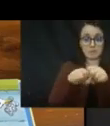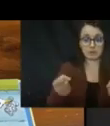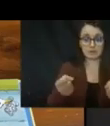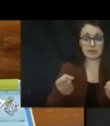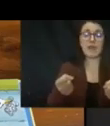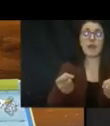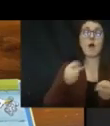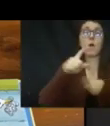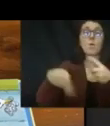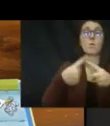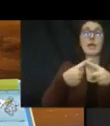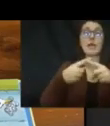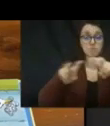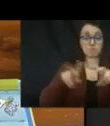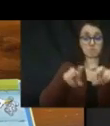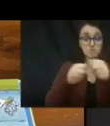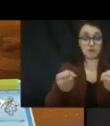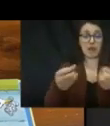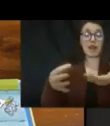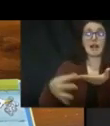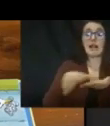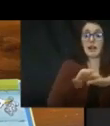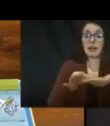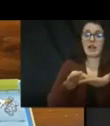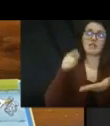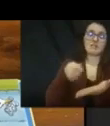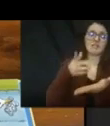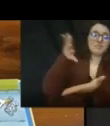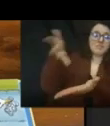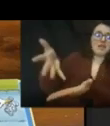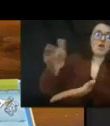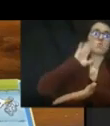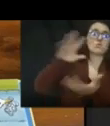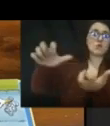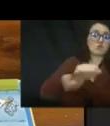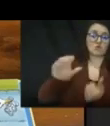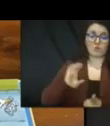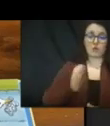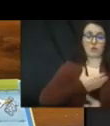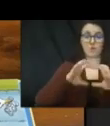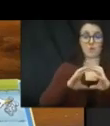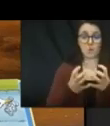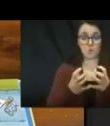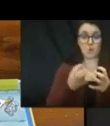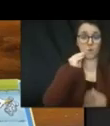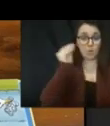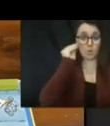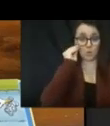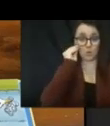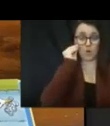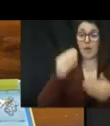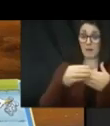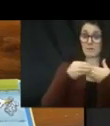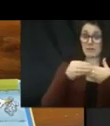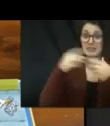called microplastics remain to pollute our planet and our food. Every piece of plastic ever made is